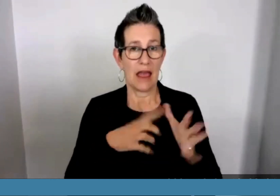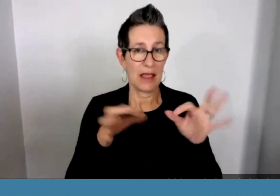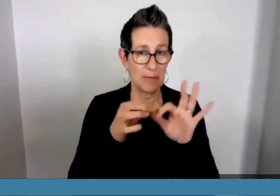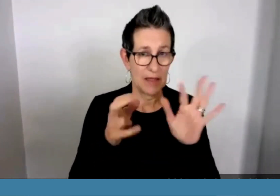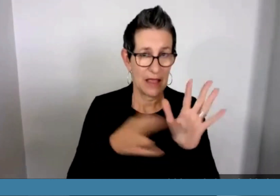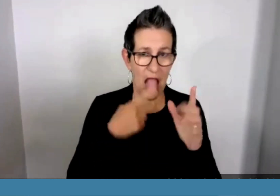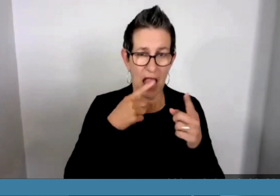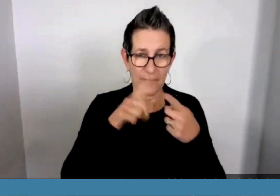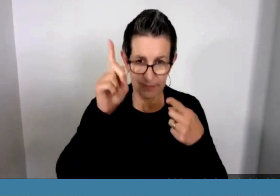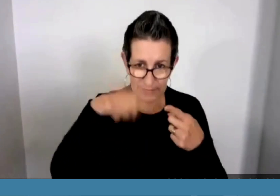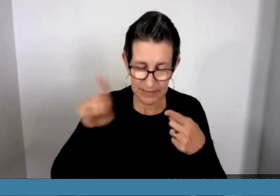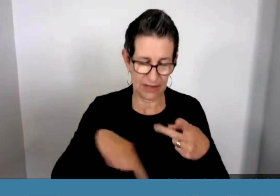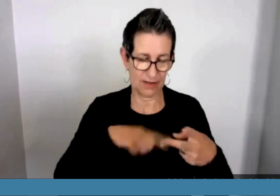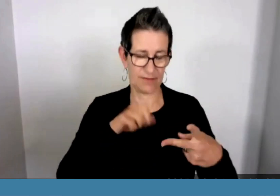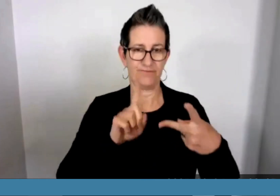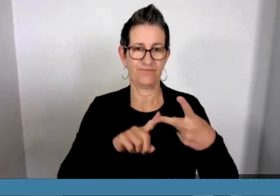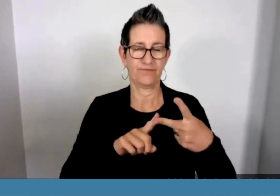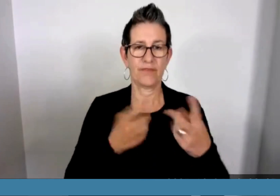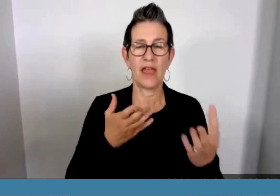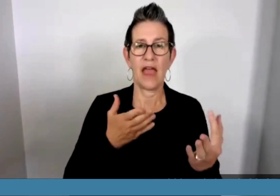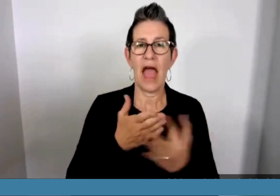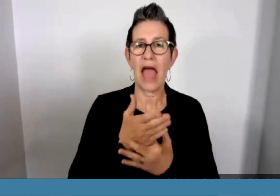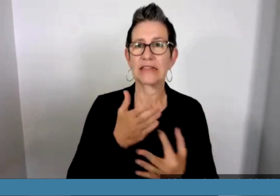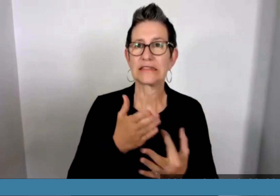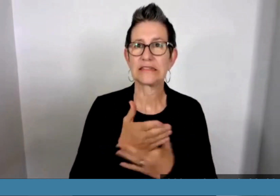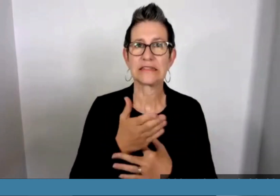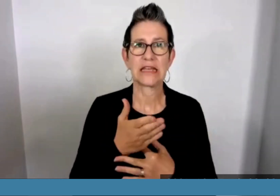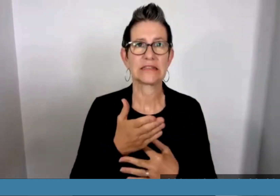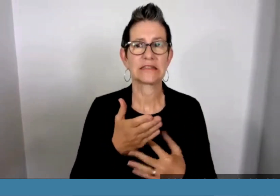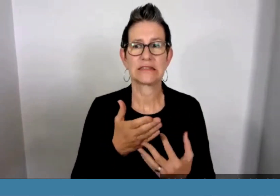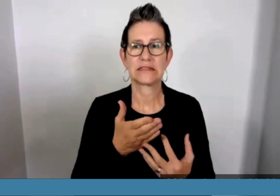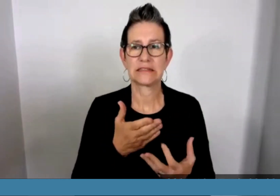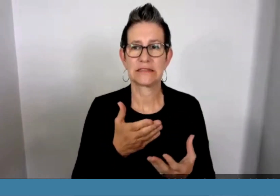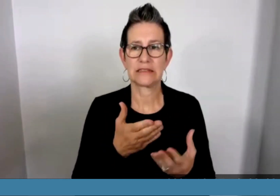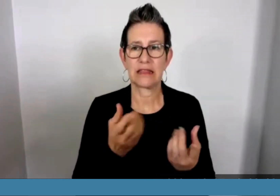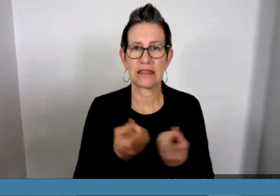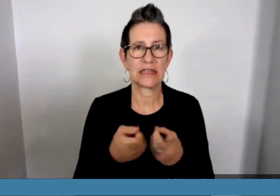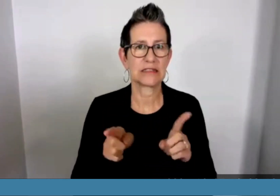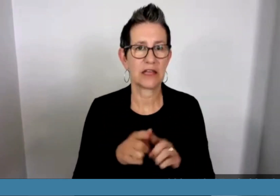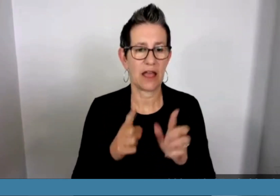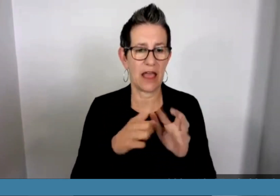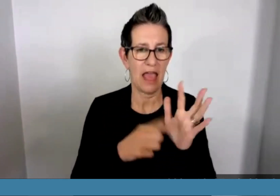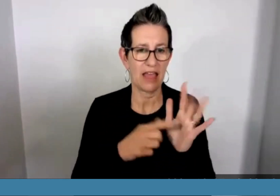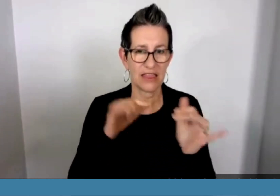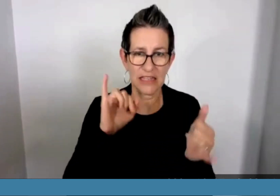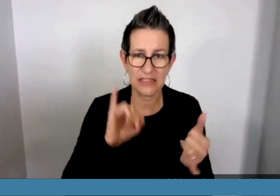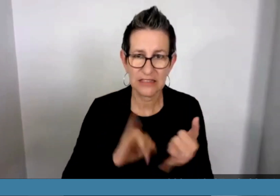have access to or a clear pathway for things like ethics approval.